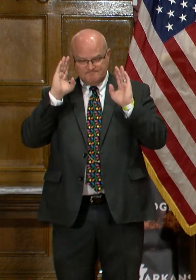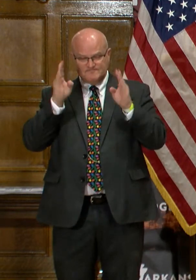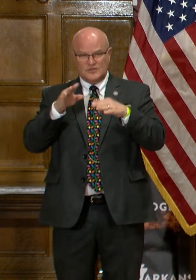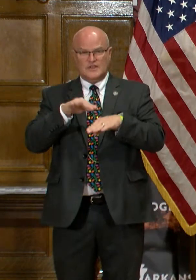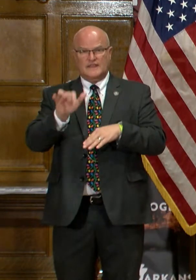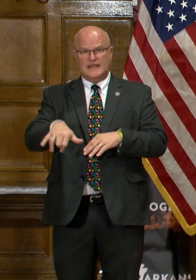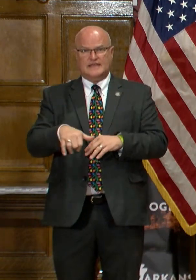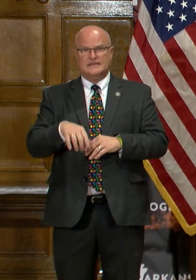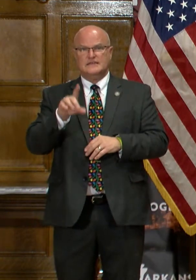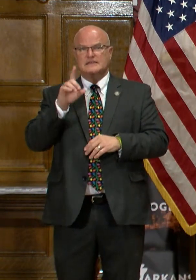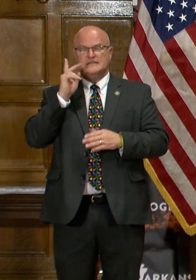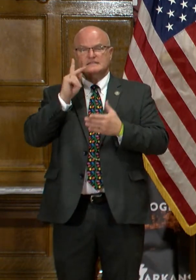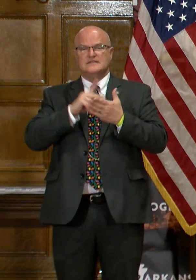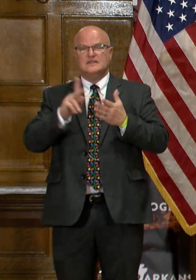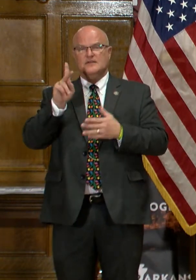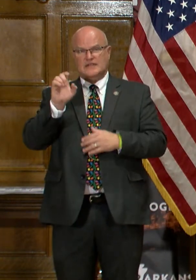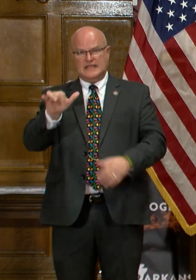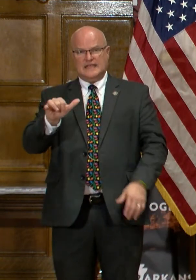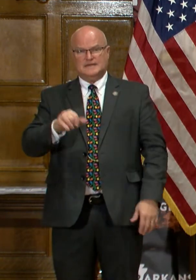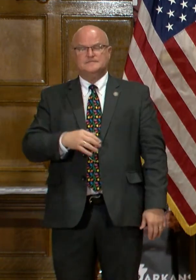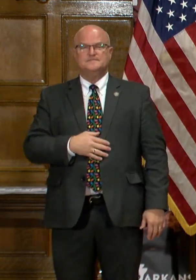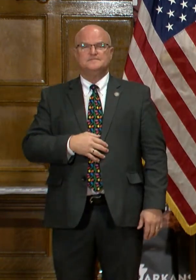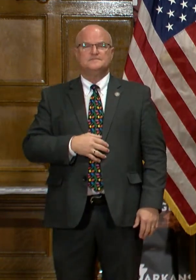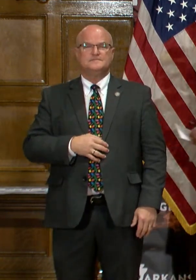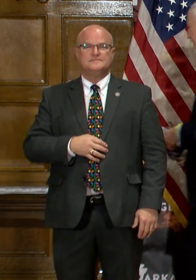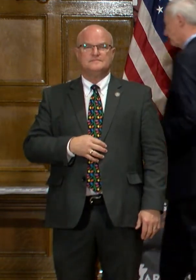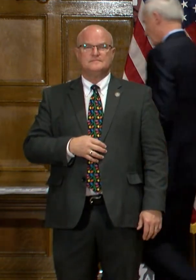on that. Secretary Key?